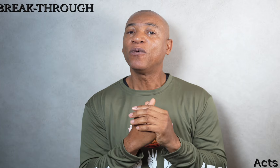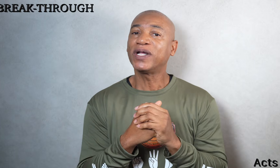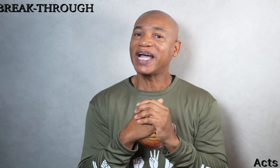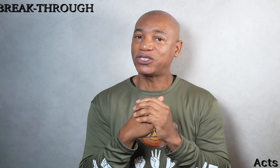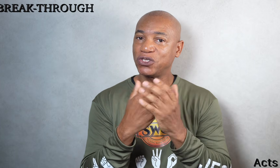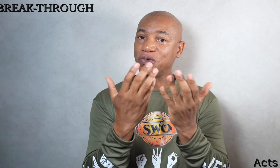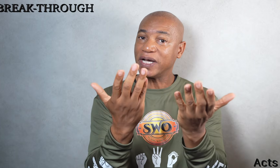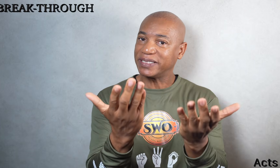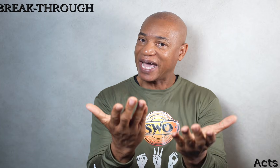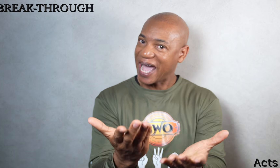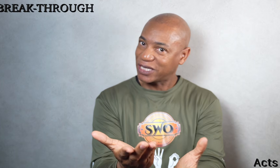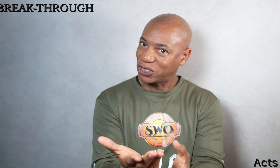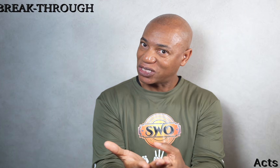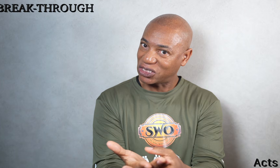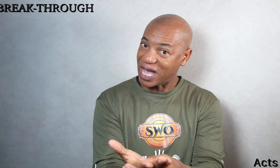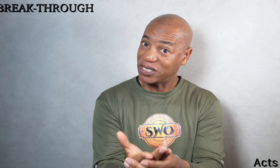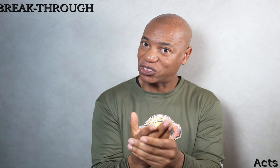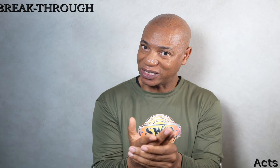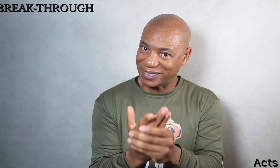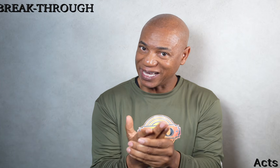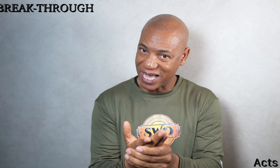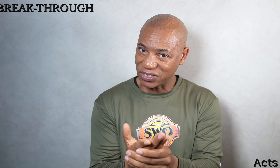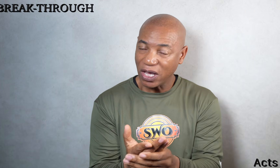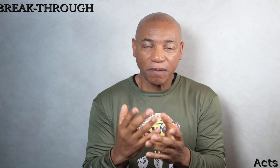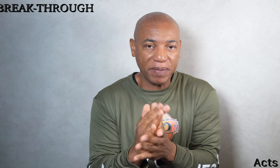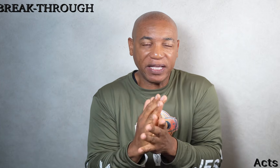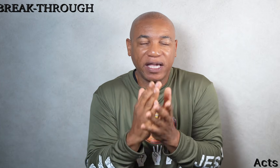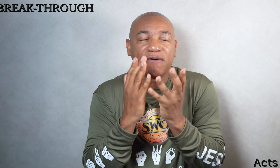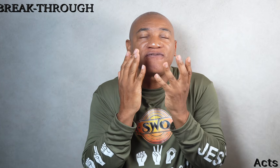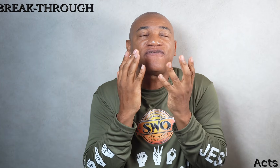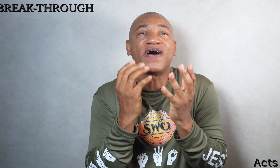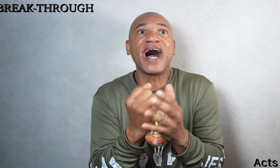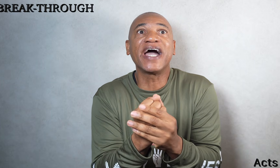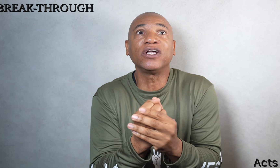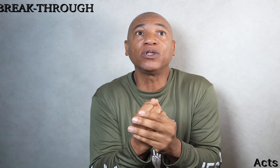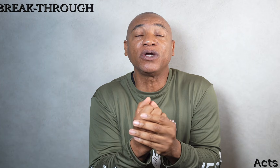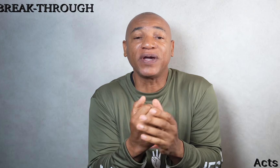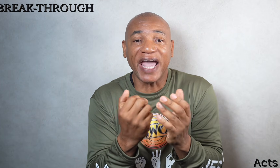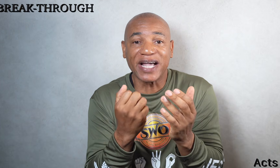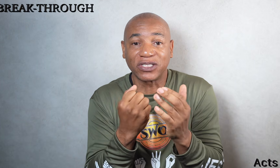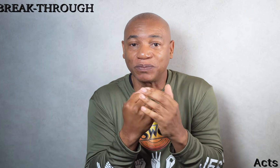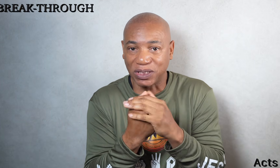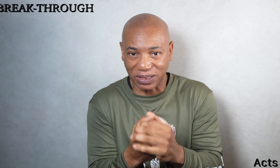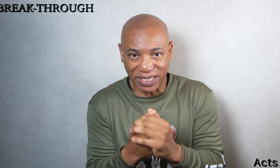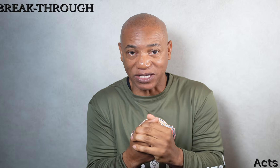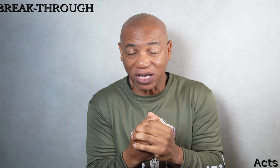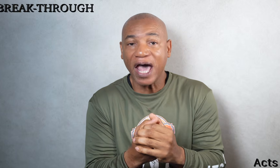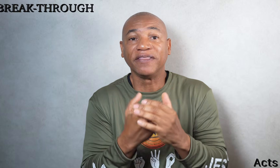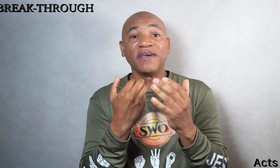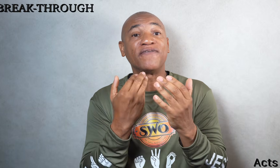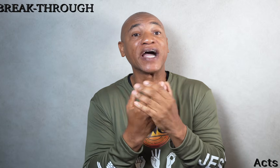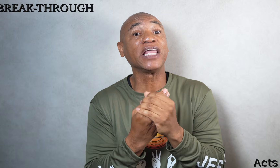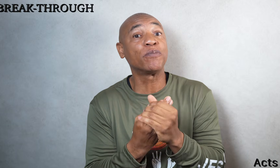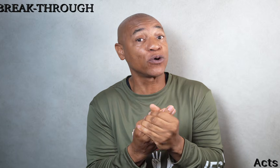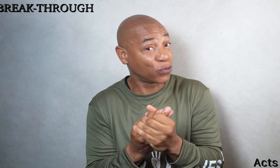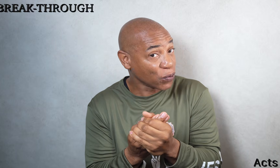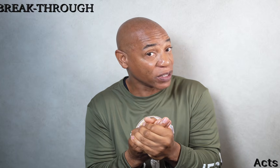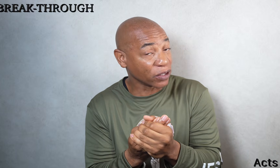What I do is I actually sign success, meaning finally we had some success. They finally broke through, in other